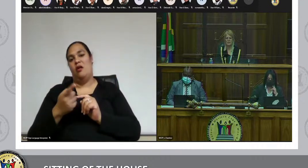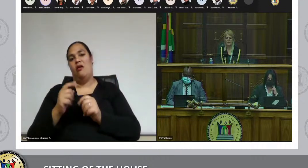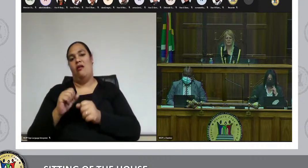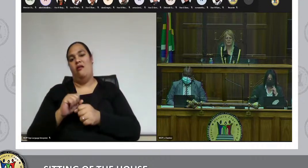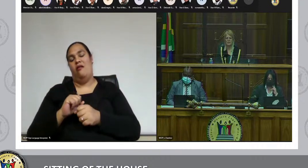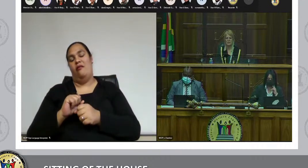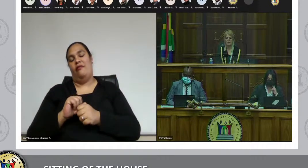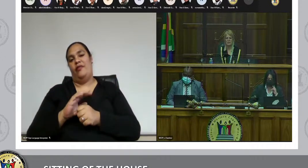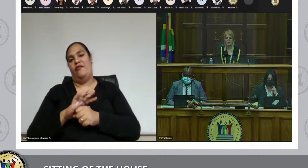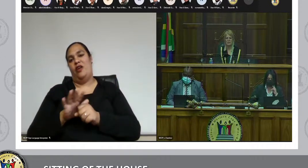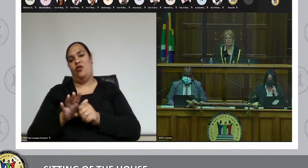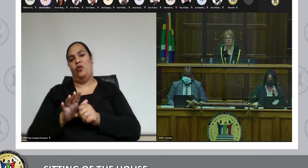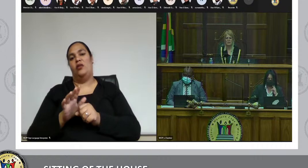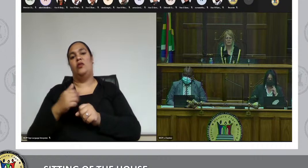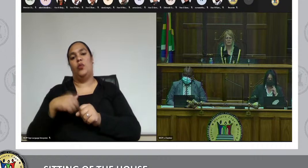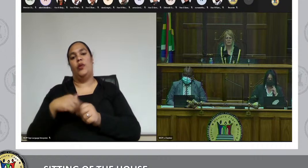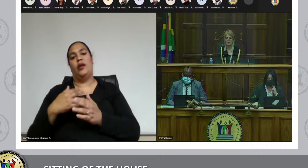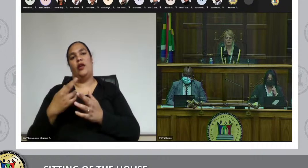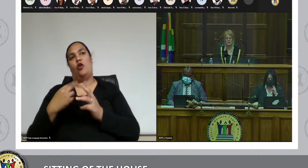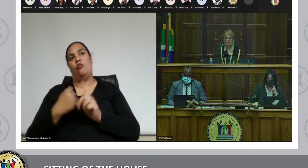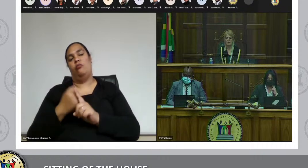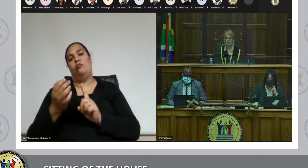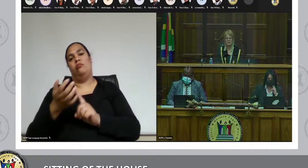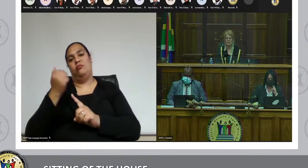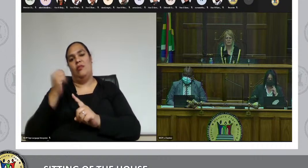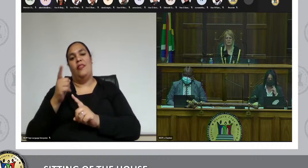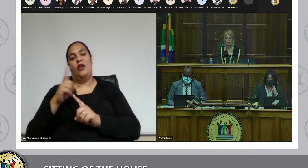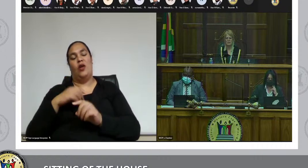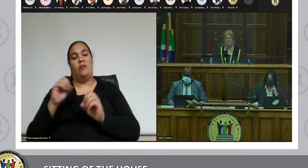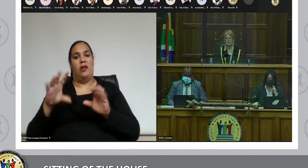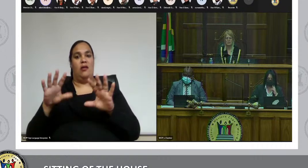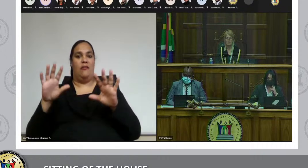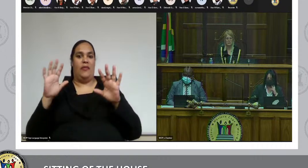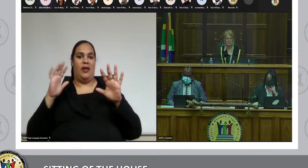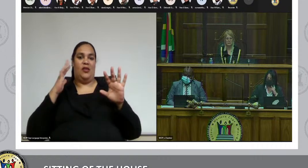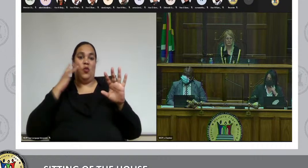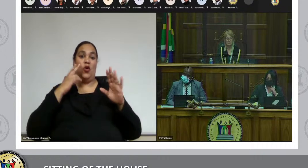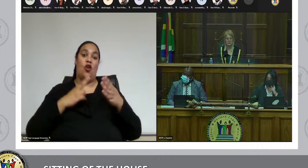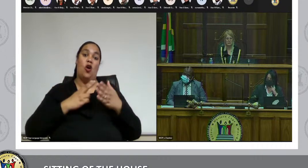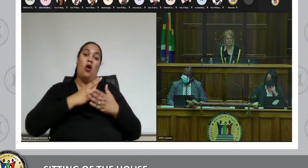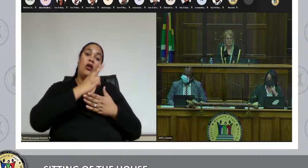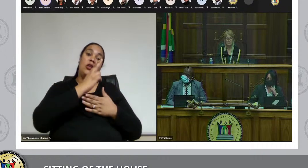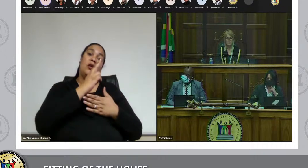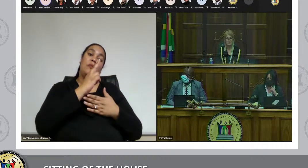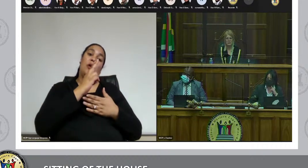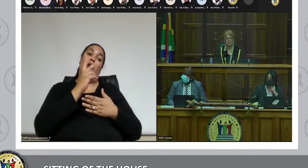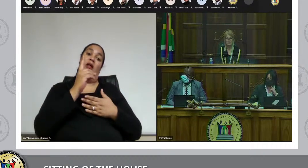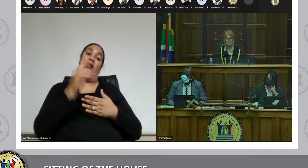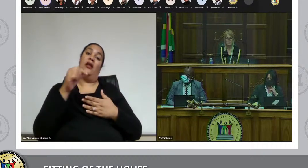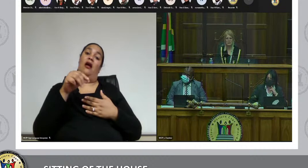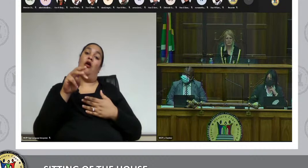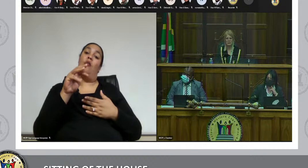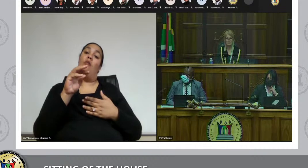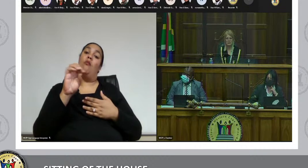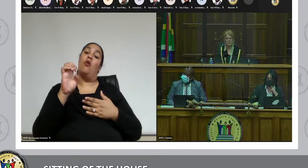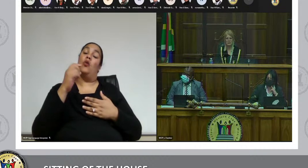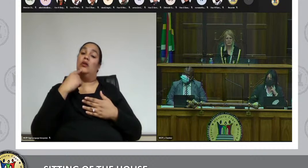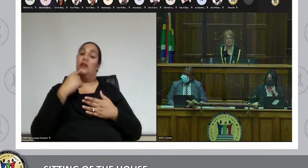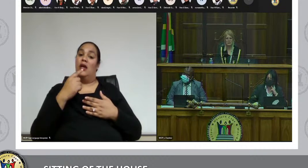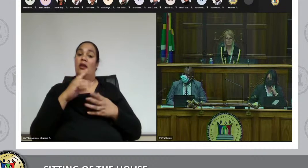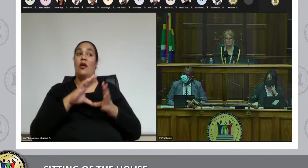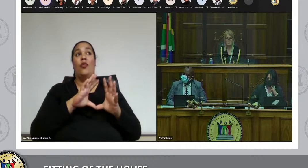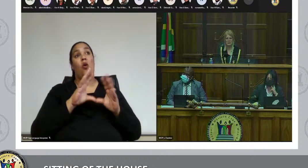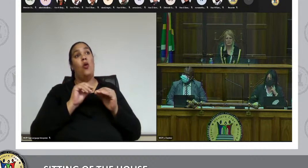that we can hope to defeat it. And so I was amazed when the Honorable Dagmo also said that, you know, our